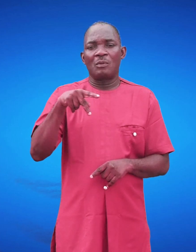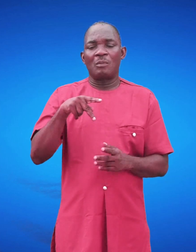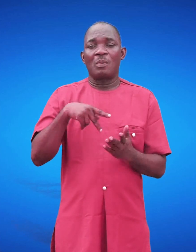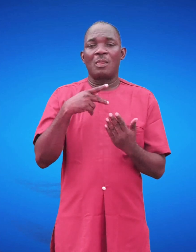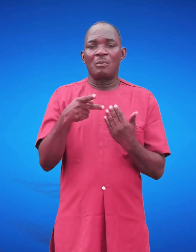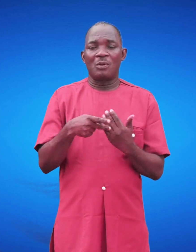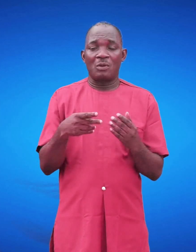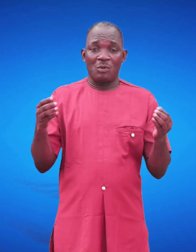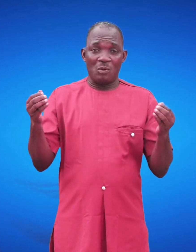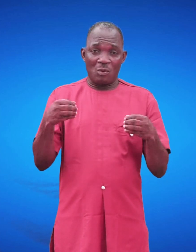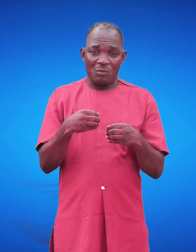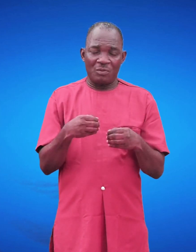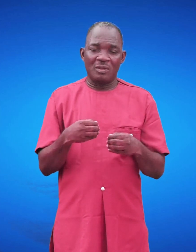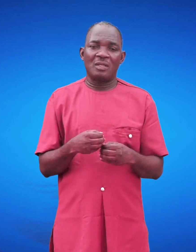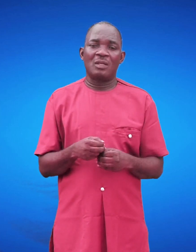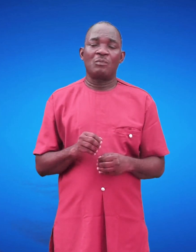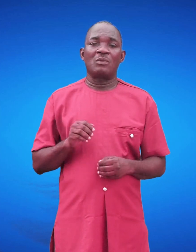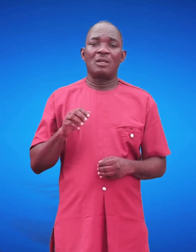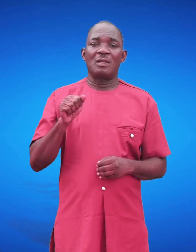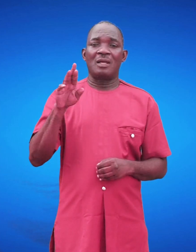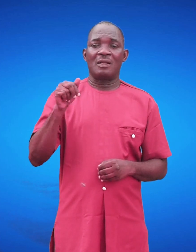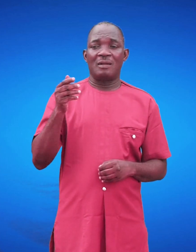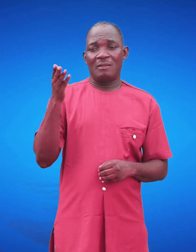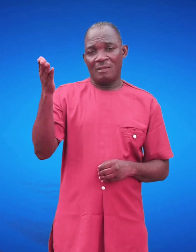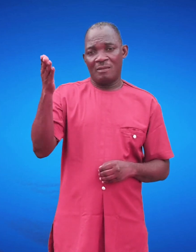Program Office, Accra.